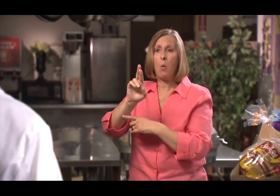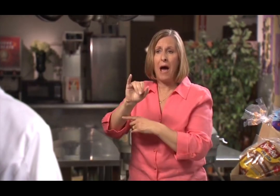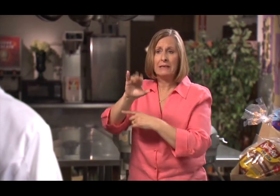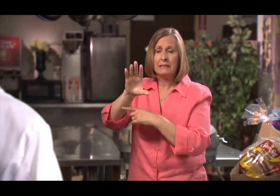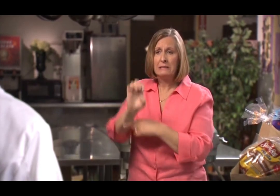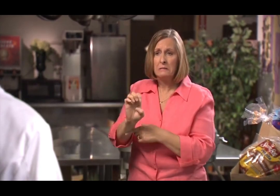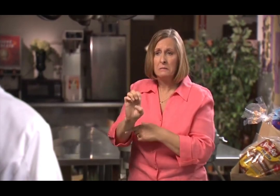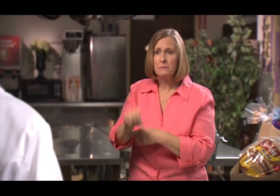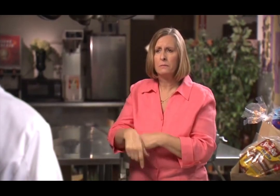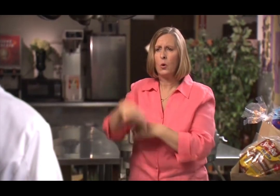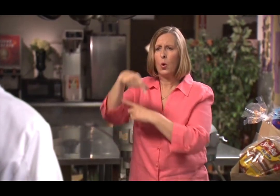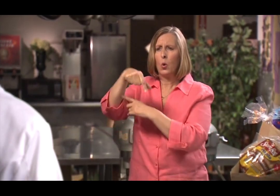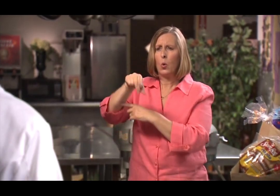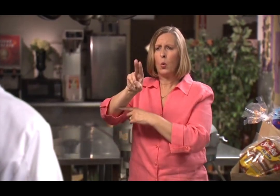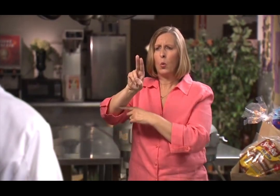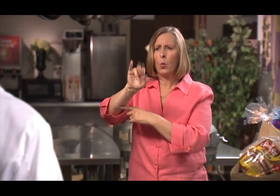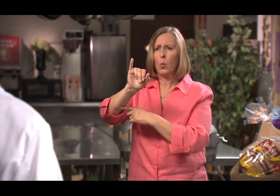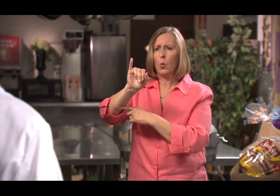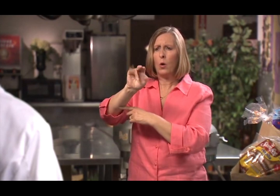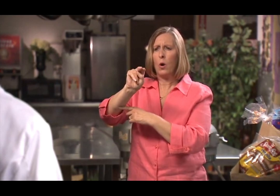brown rice, quinoa,